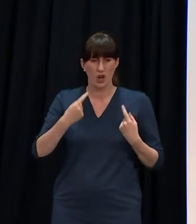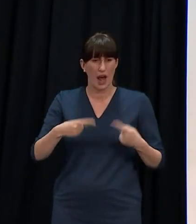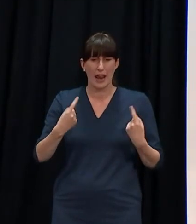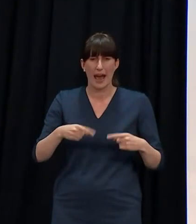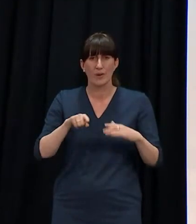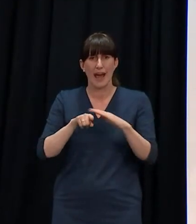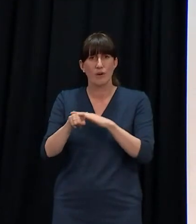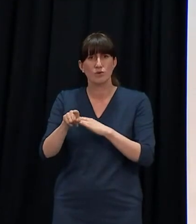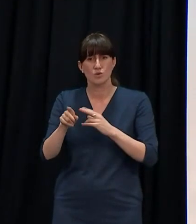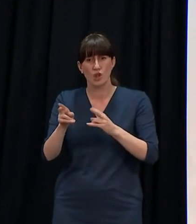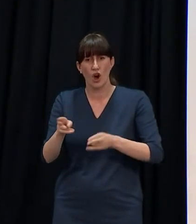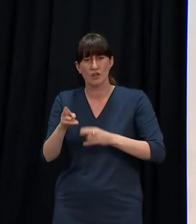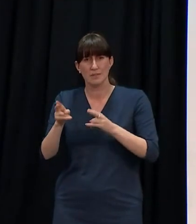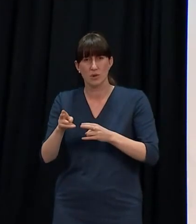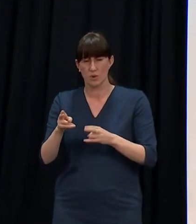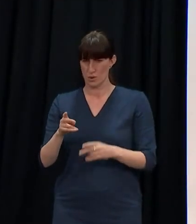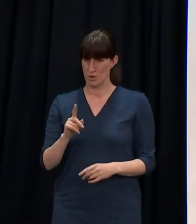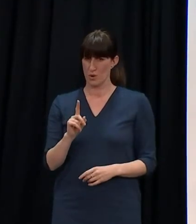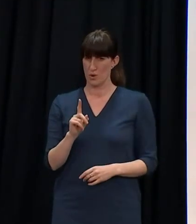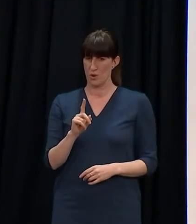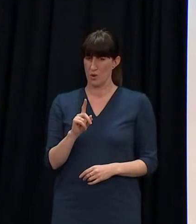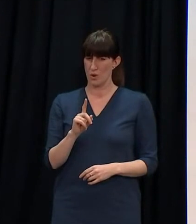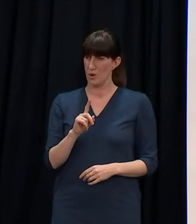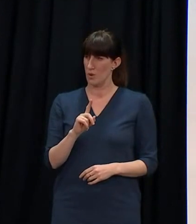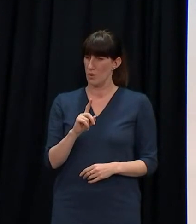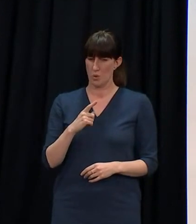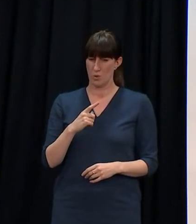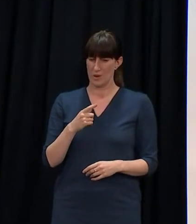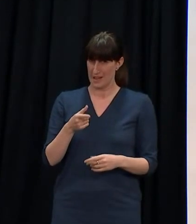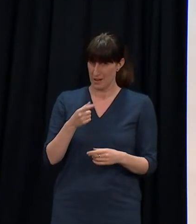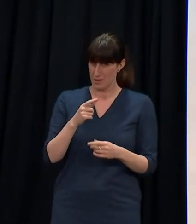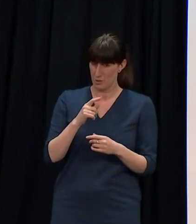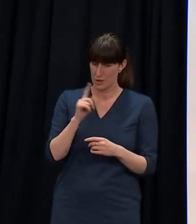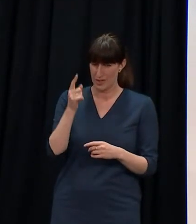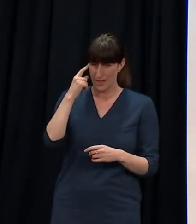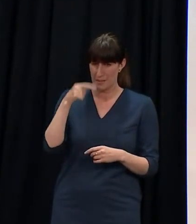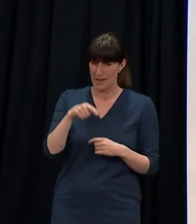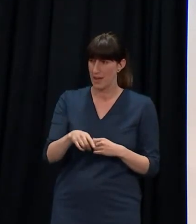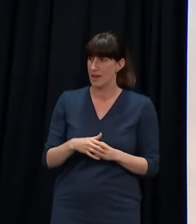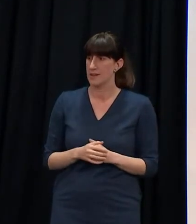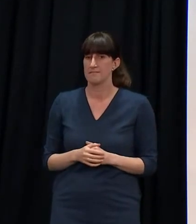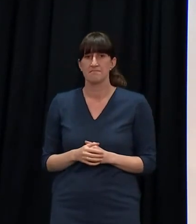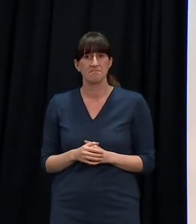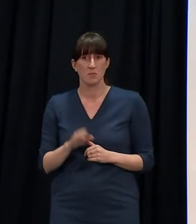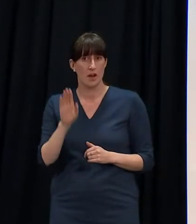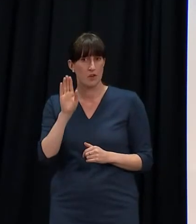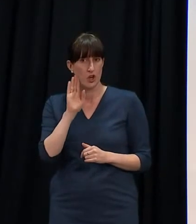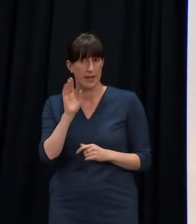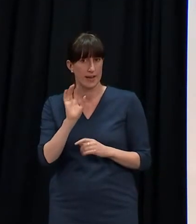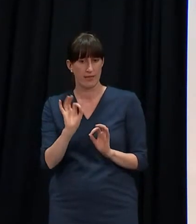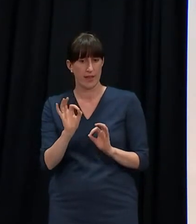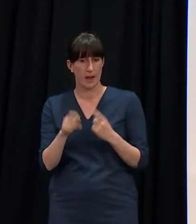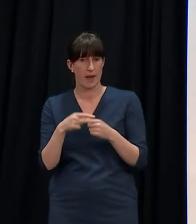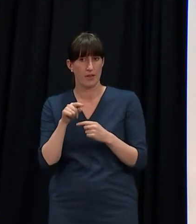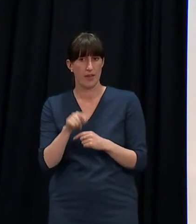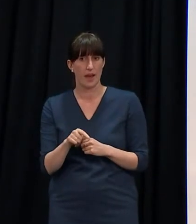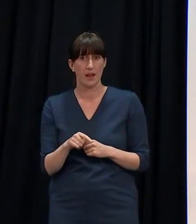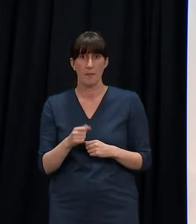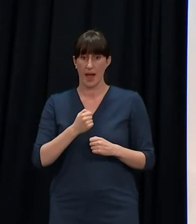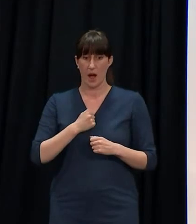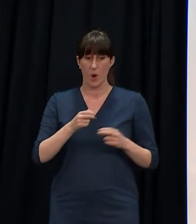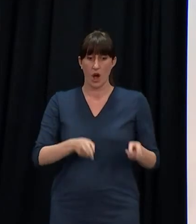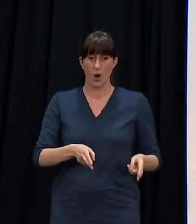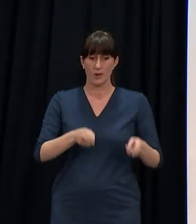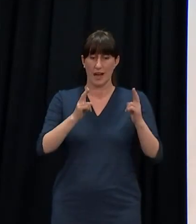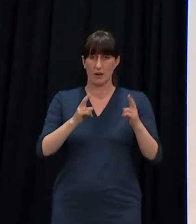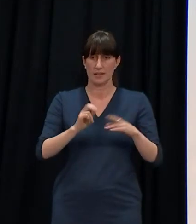that acceptable? I haven't had those reports. What I would say is that our MIQ facilities are set up, our quarantine facilities